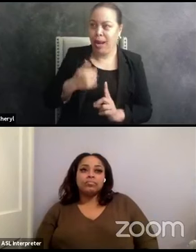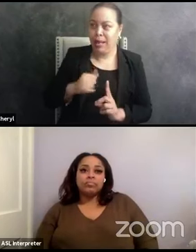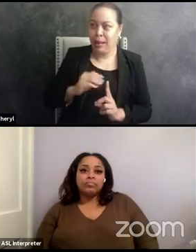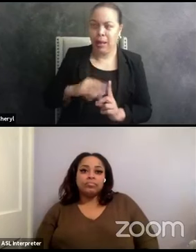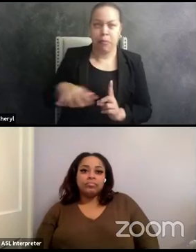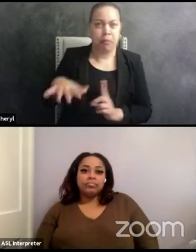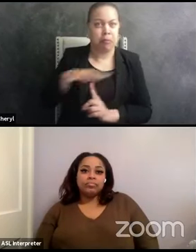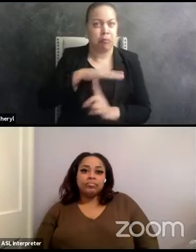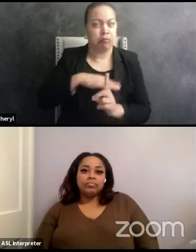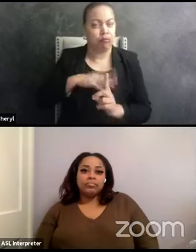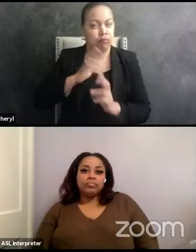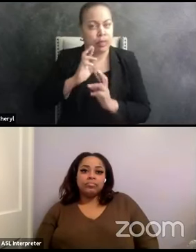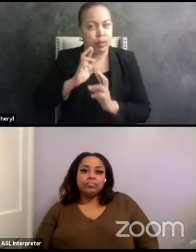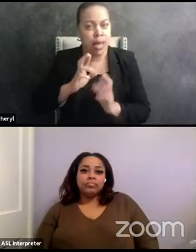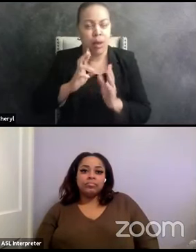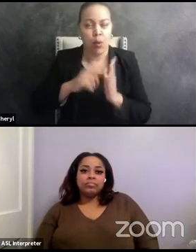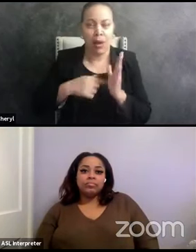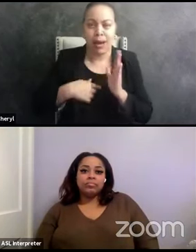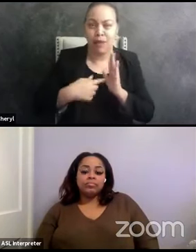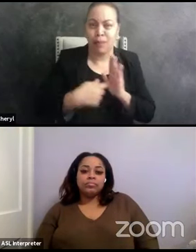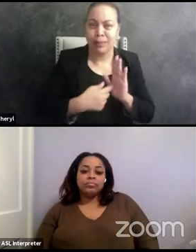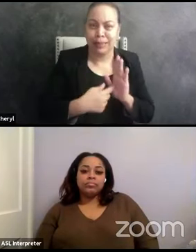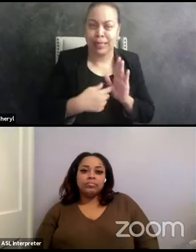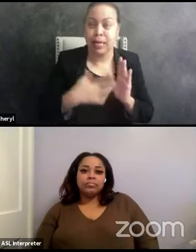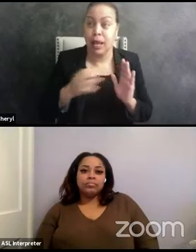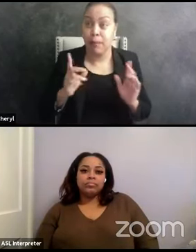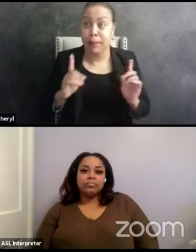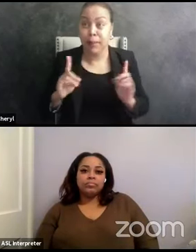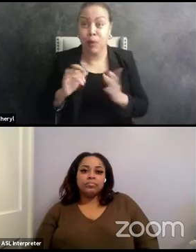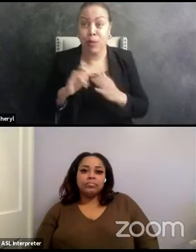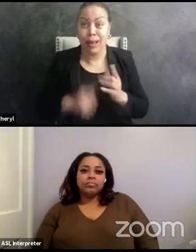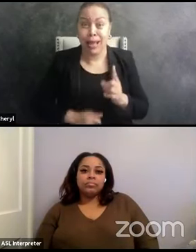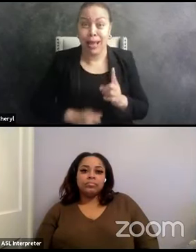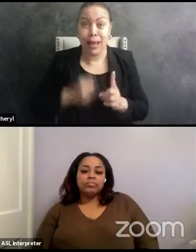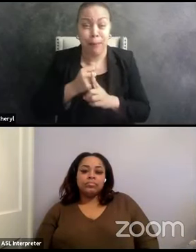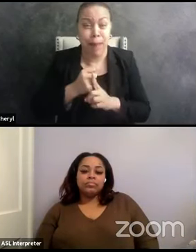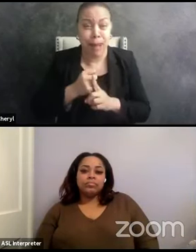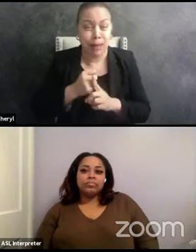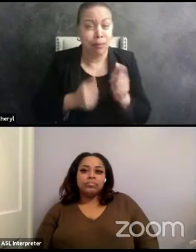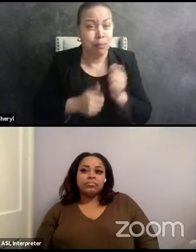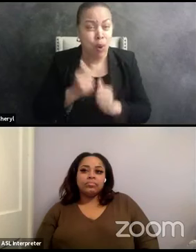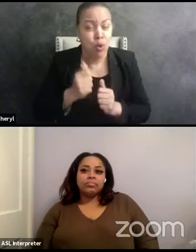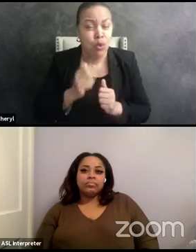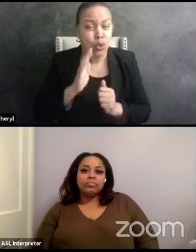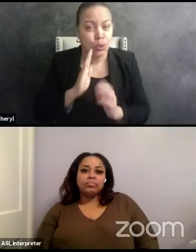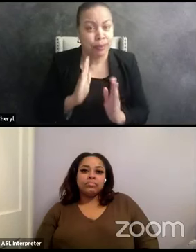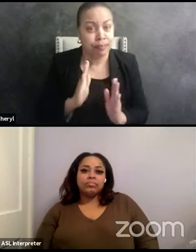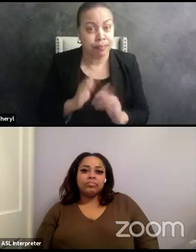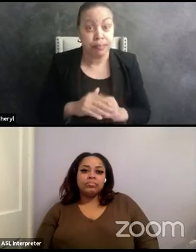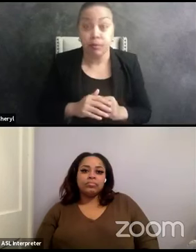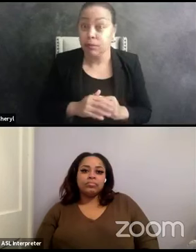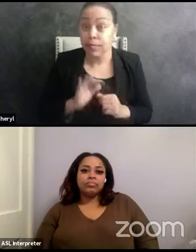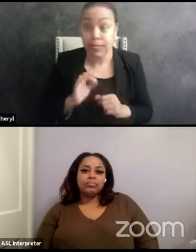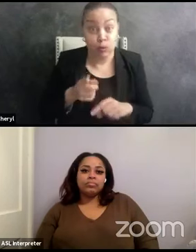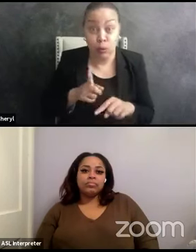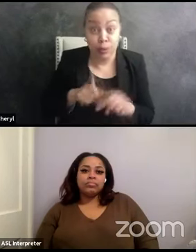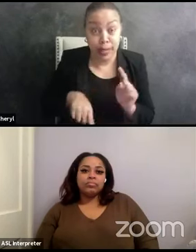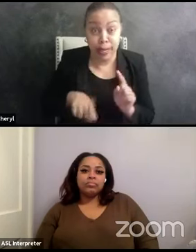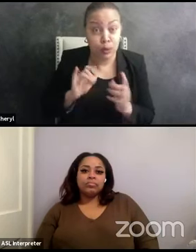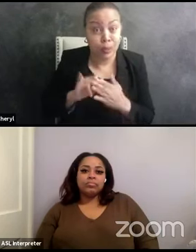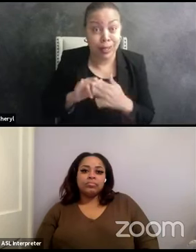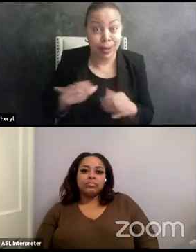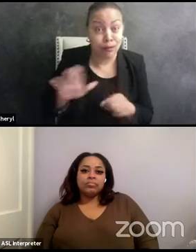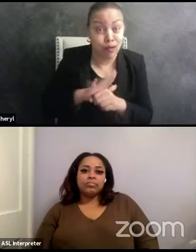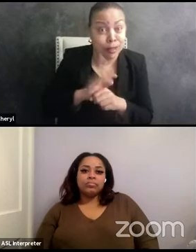respect what you're standing for and to center the people who are most impacted in a group. And if you can't apply that fully to men